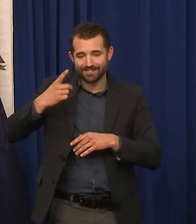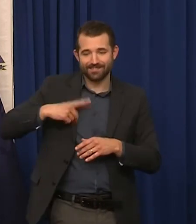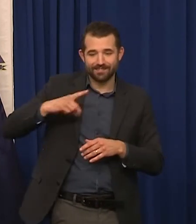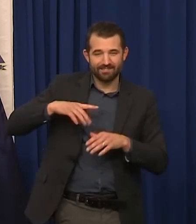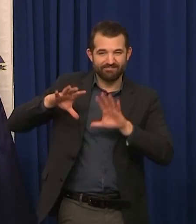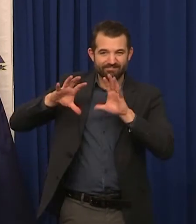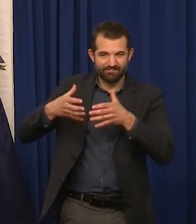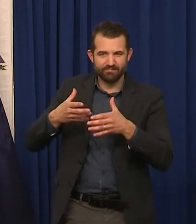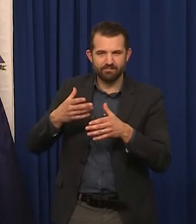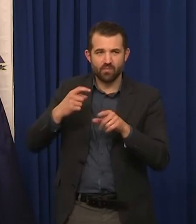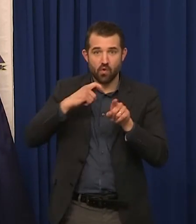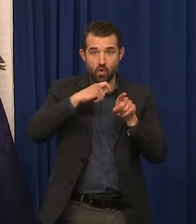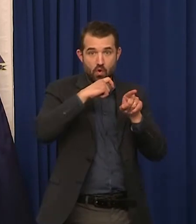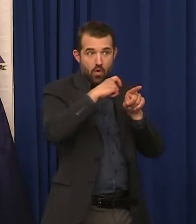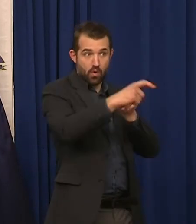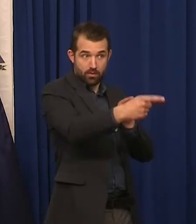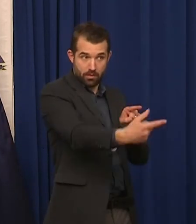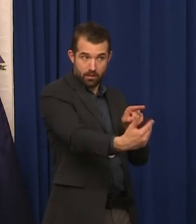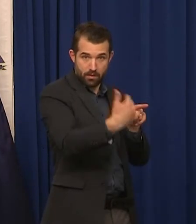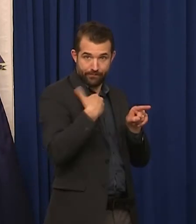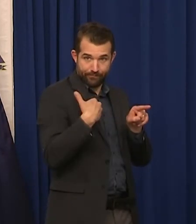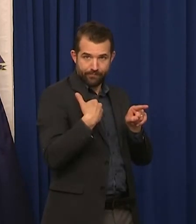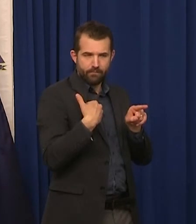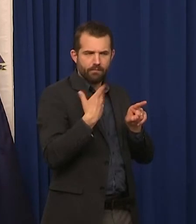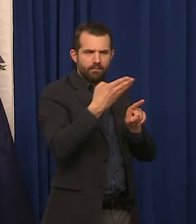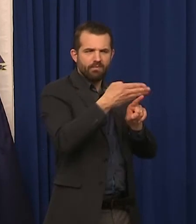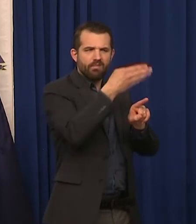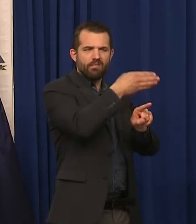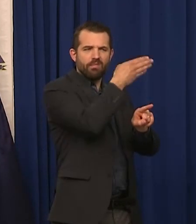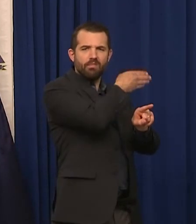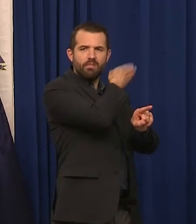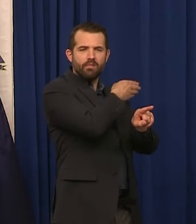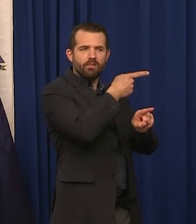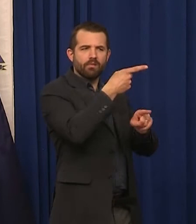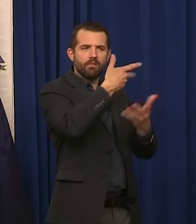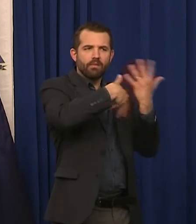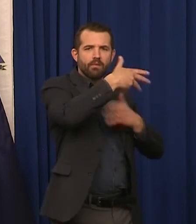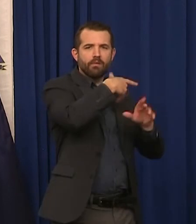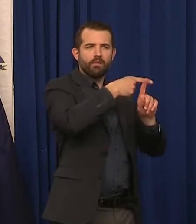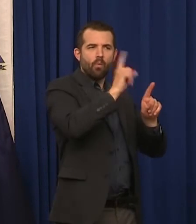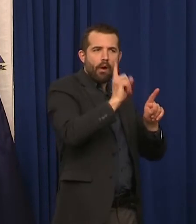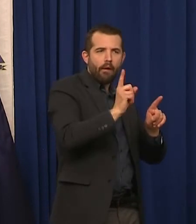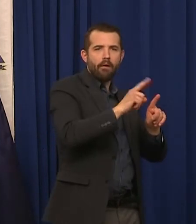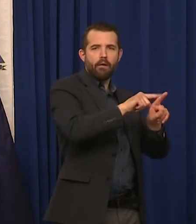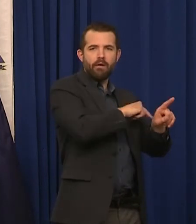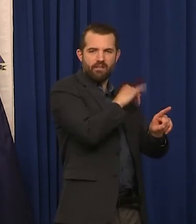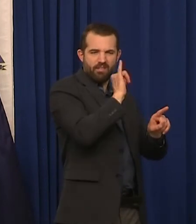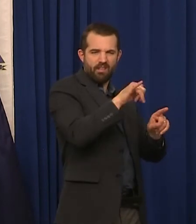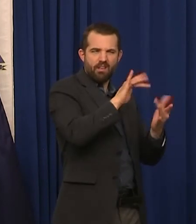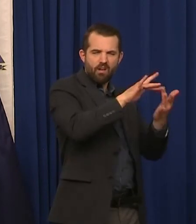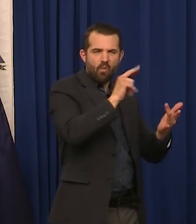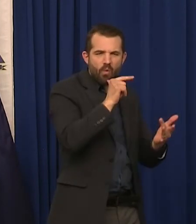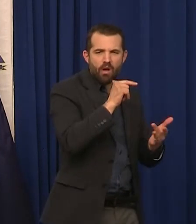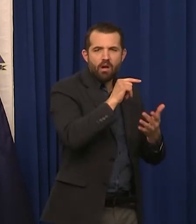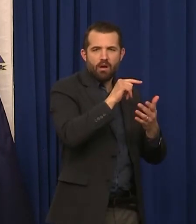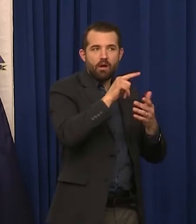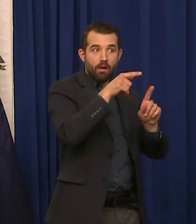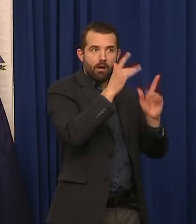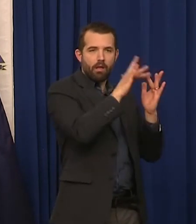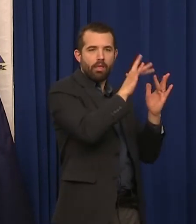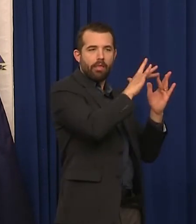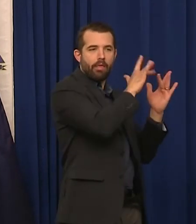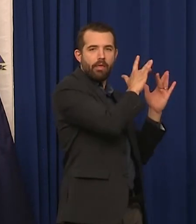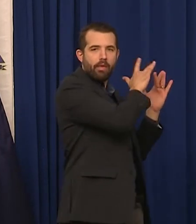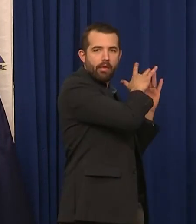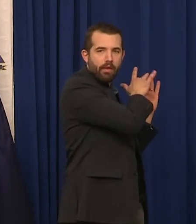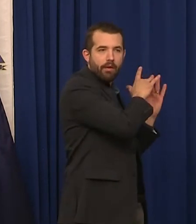them everywhere they've been in the past 16 days, everyone they've closely interacted with, and then we call all those people and do the same thing.